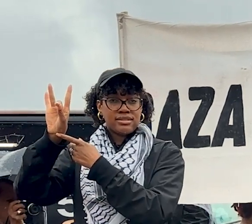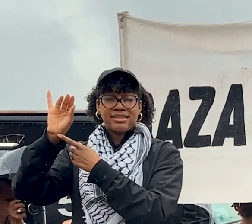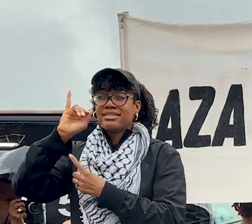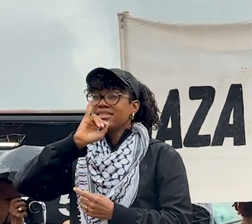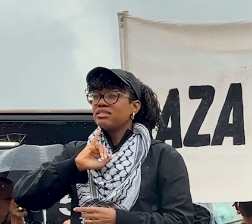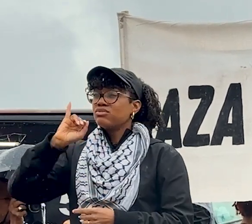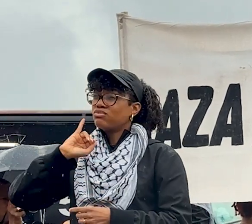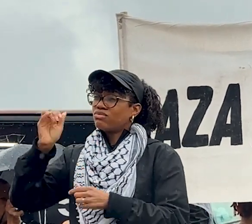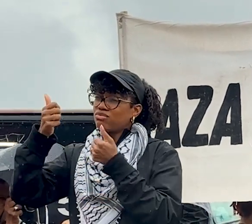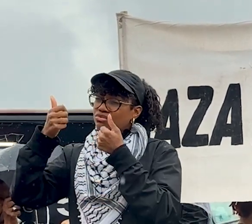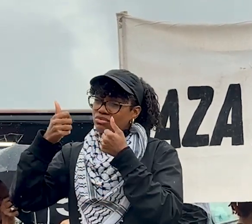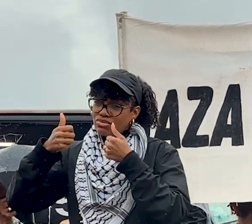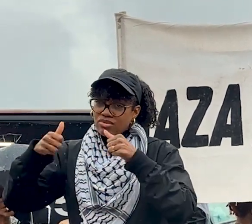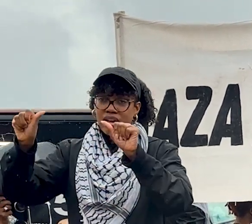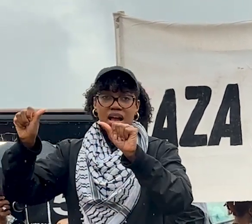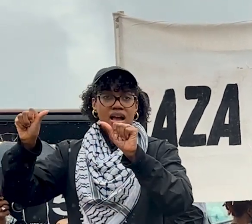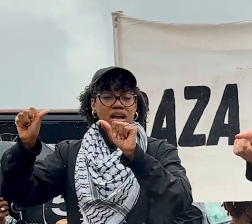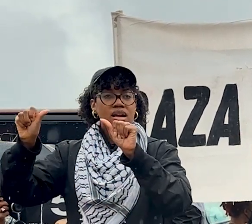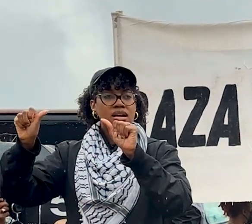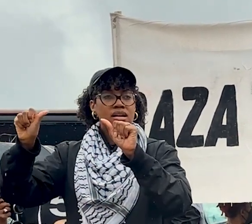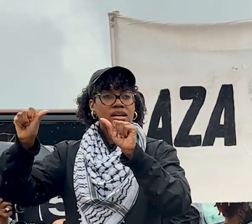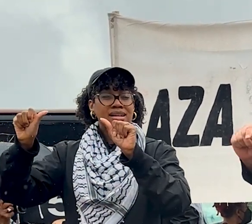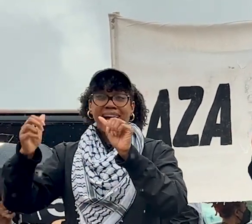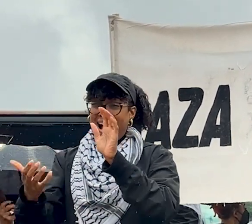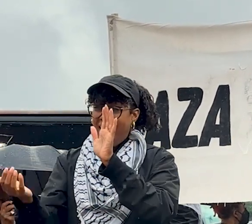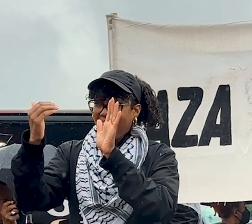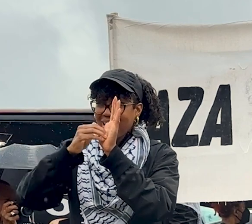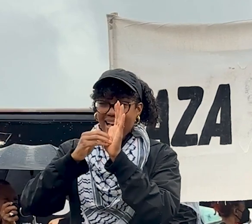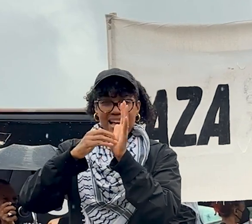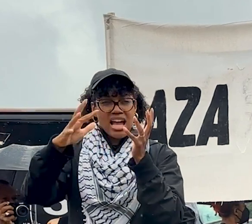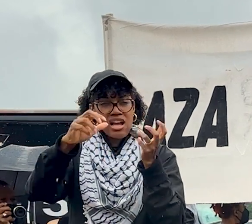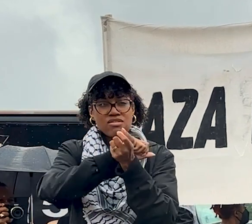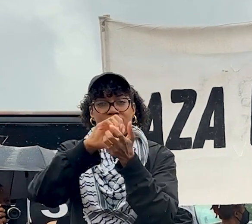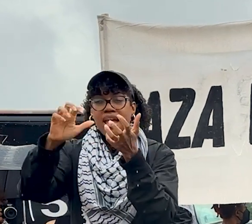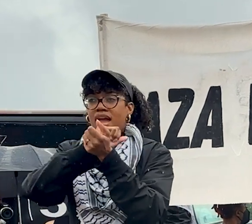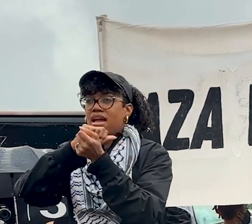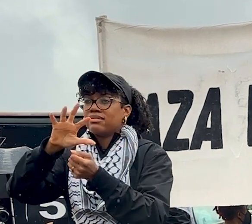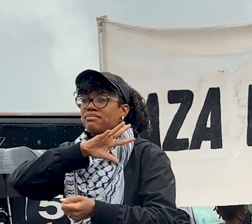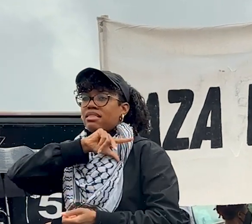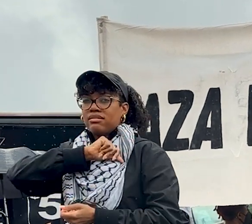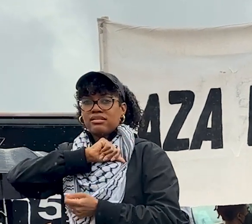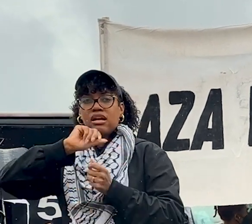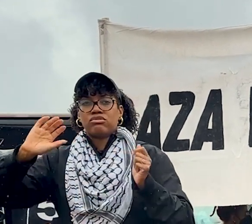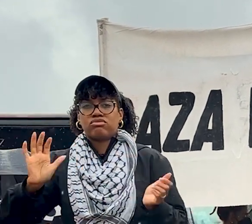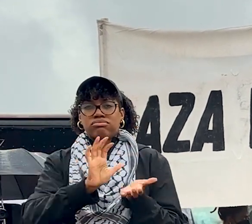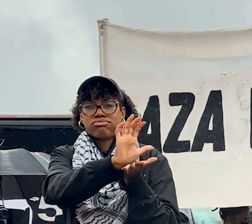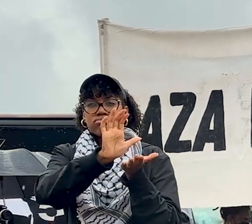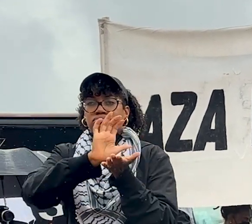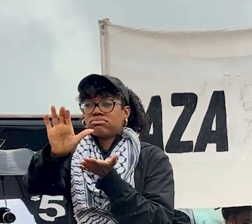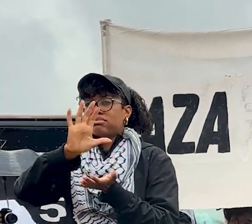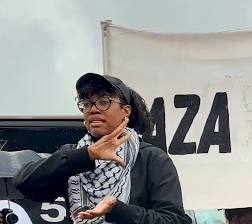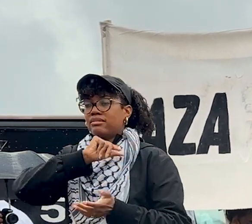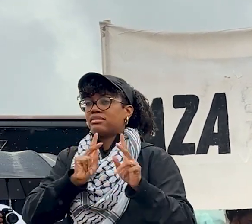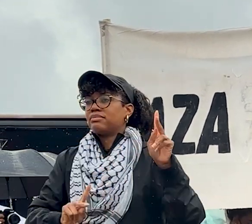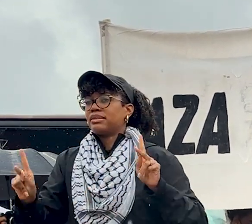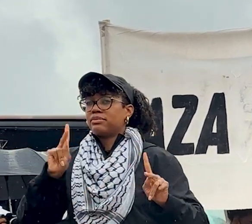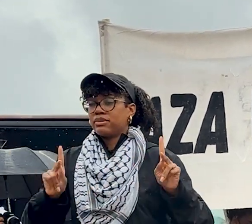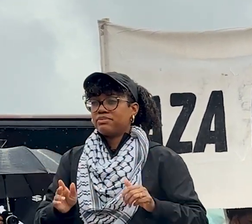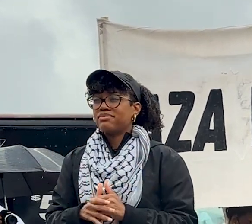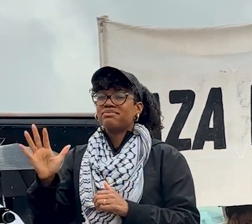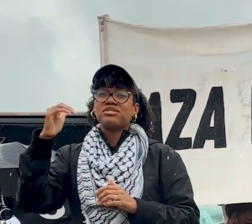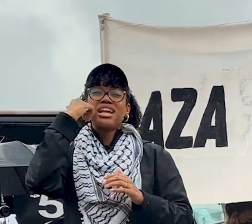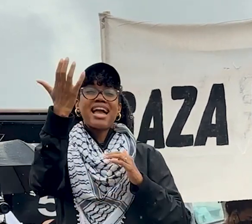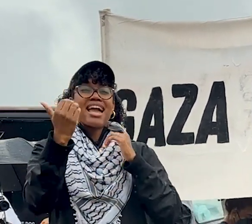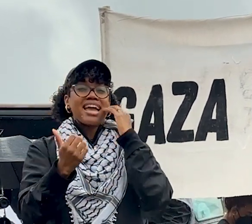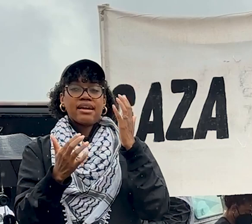Israel tried to once again erase Palestine and to uproot the Palestinian people.